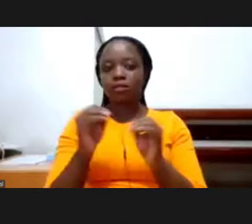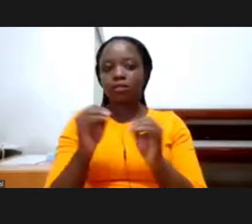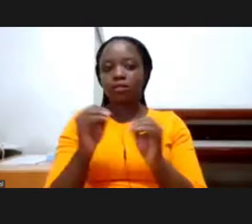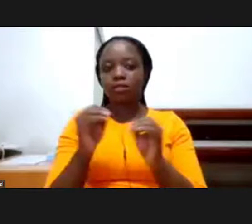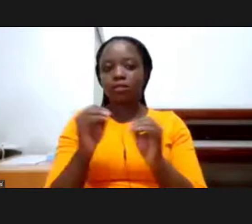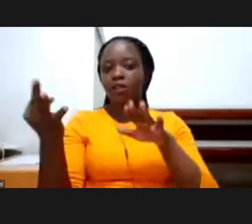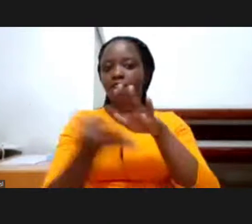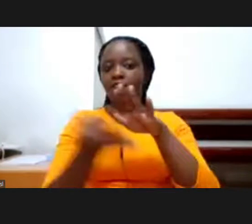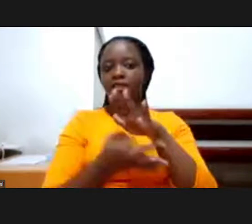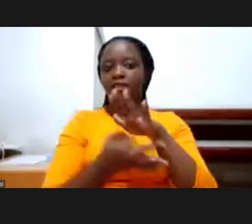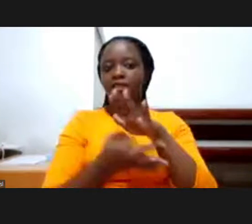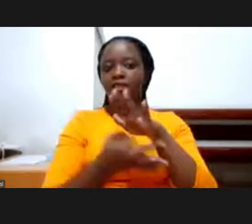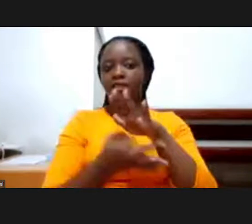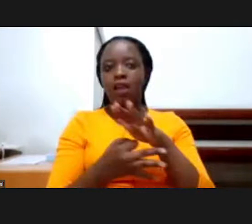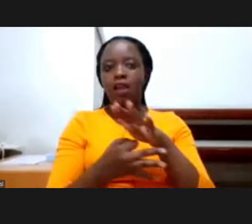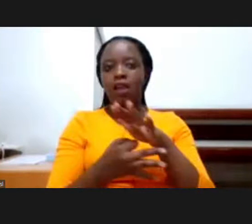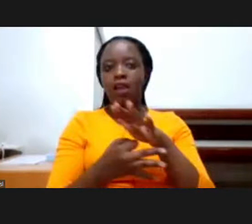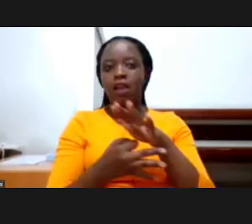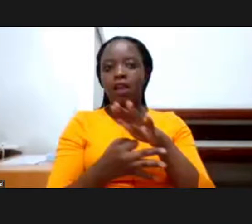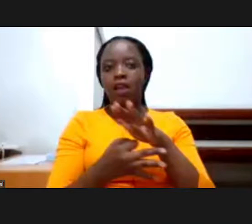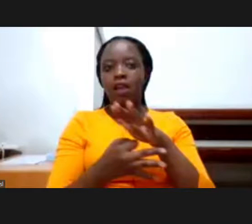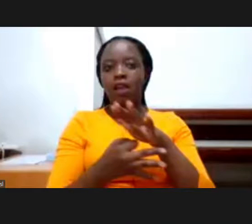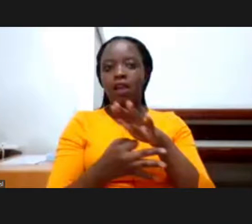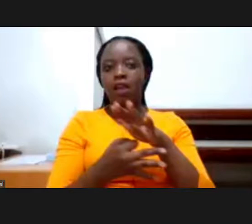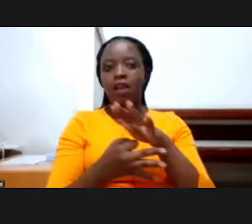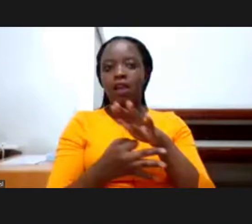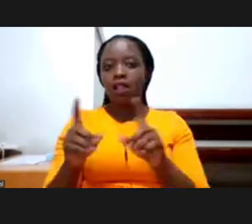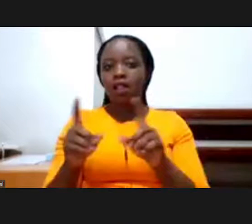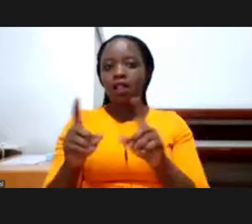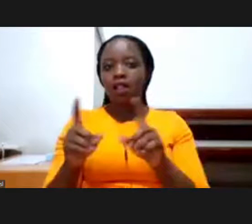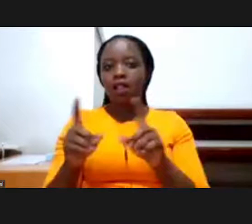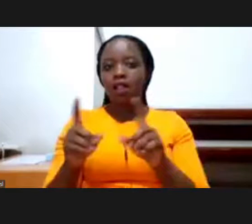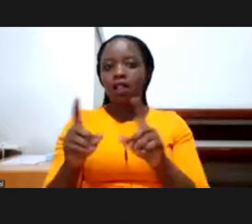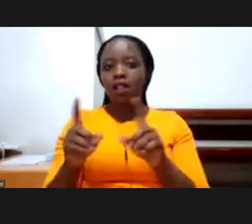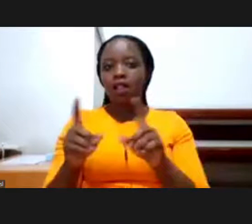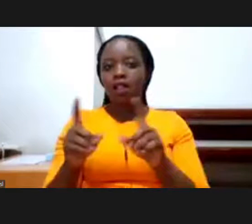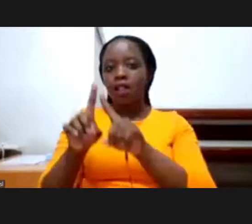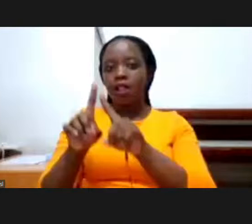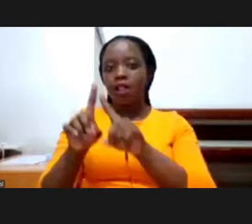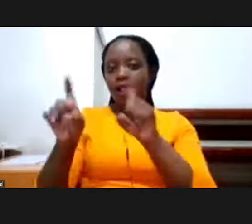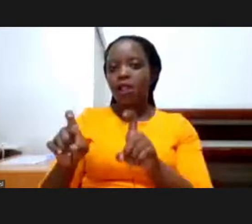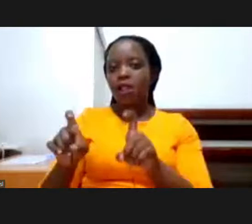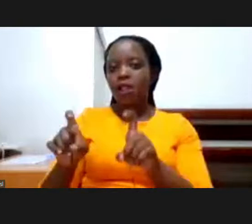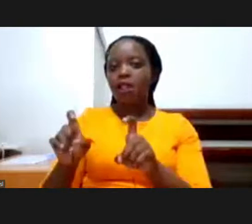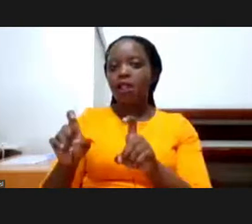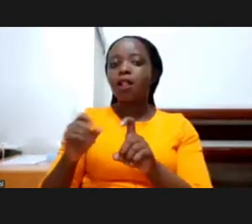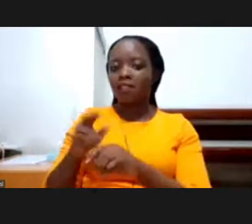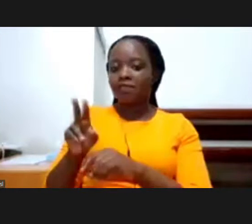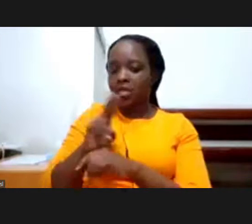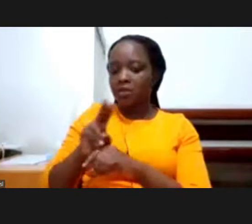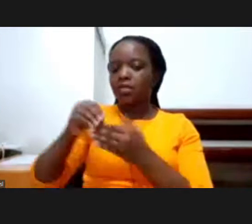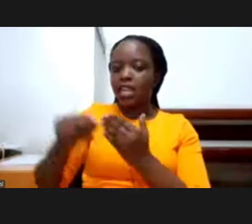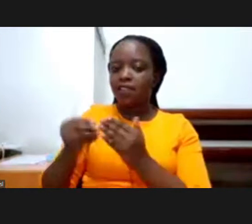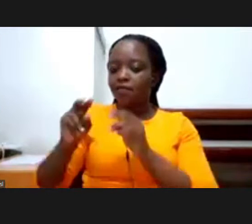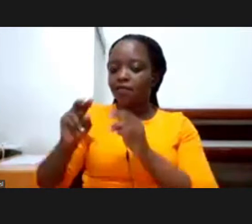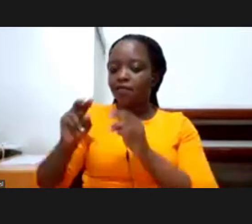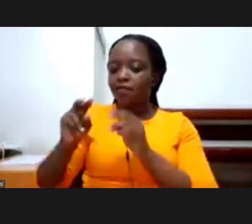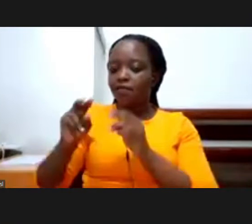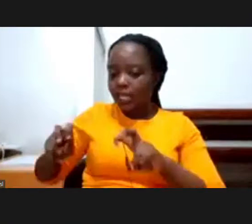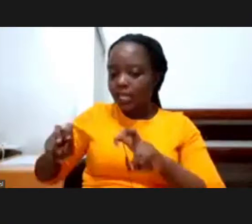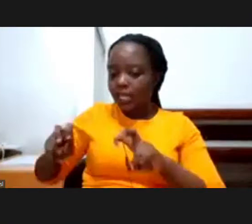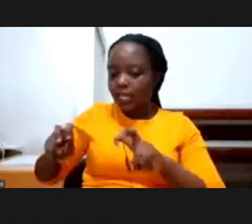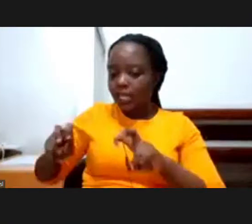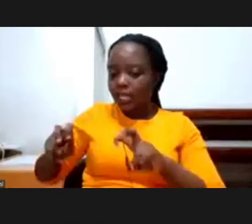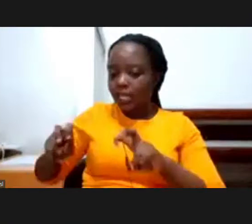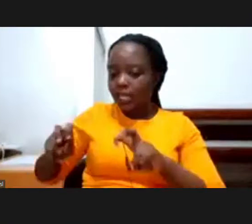is valid. Please note that in all occasions, we have provided the supplier with our PIN number and it